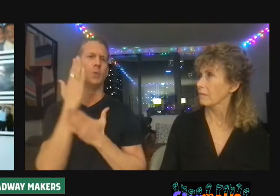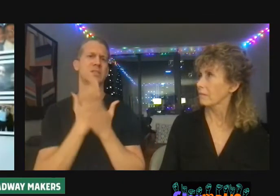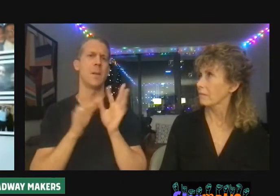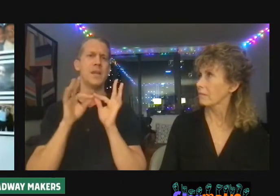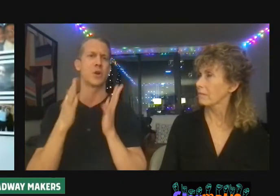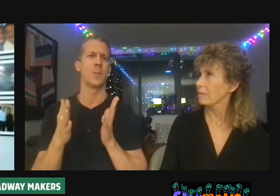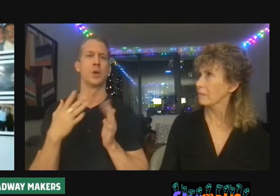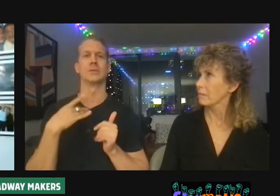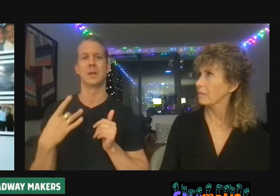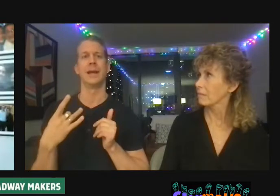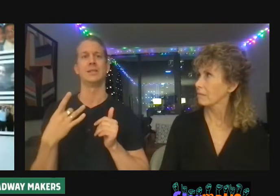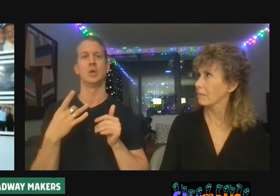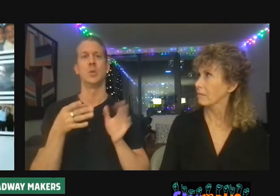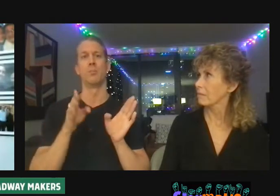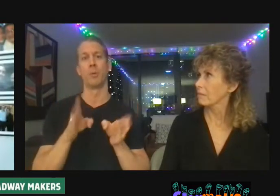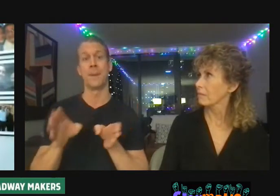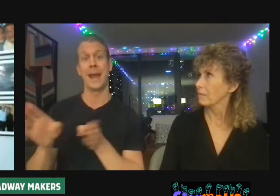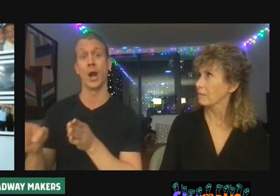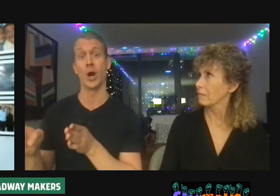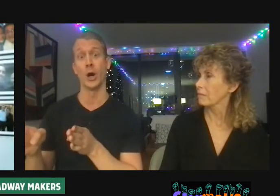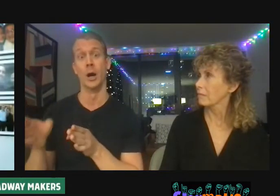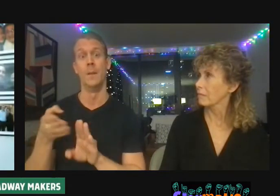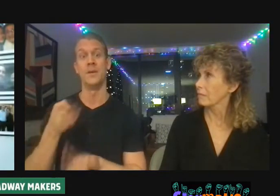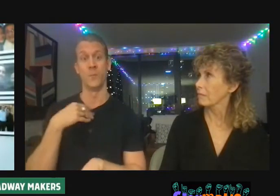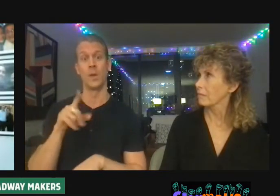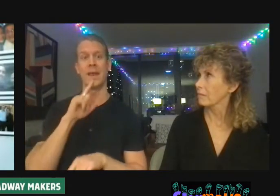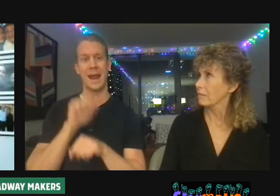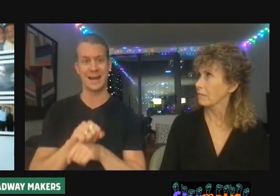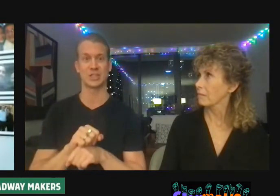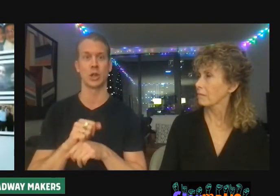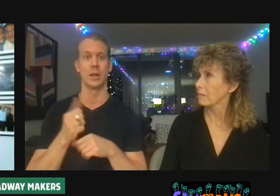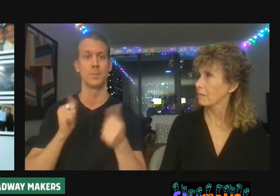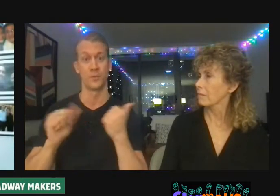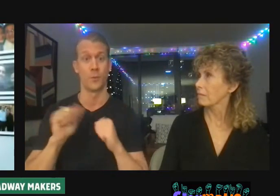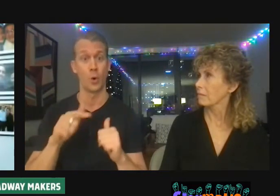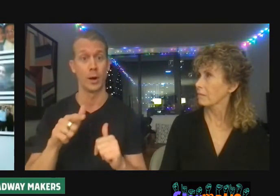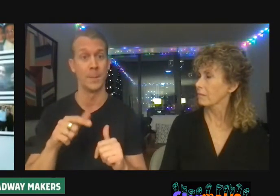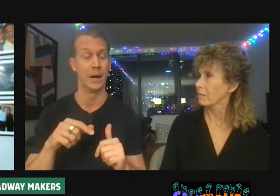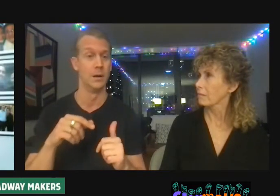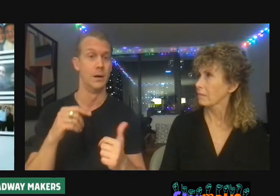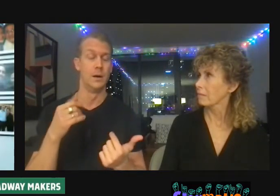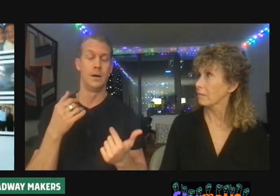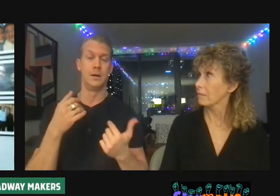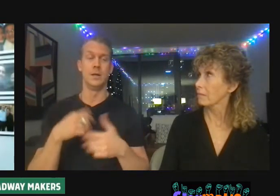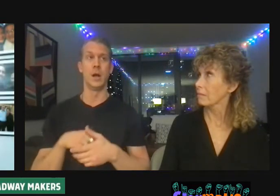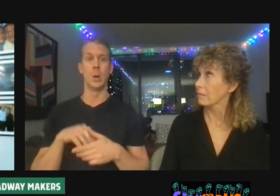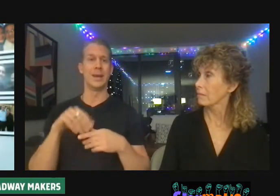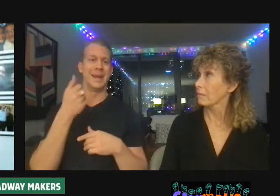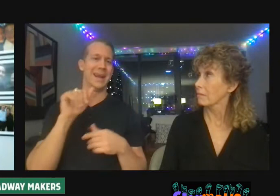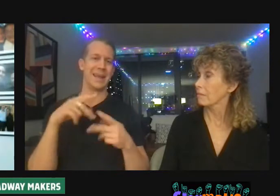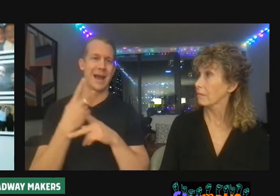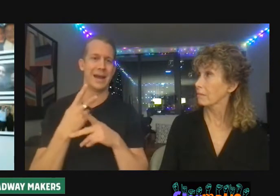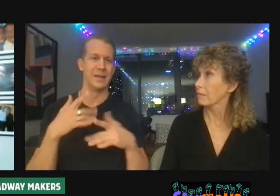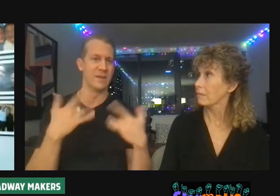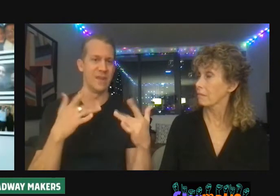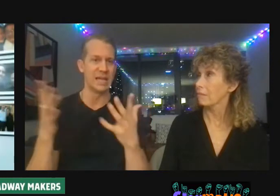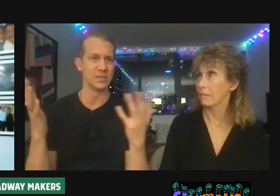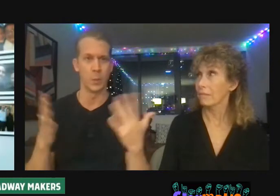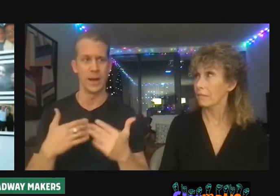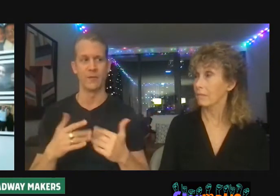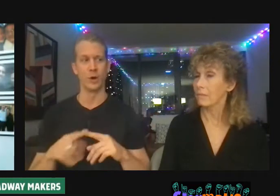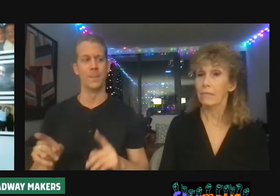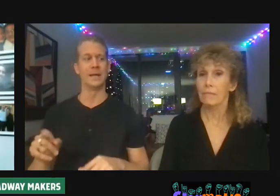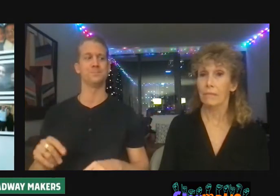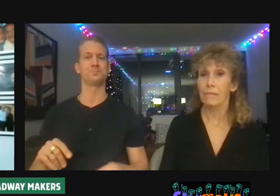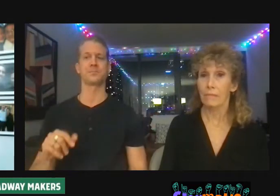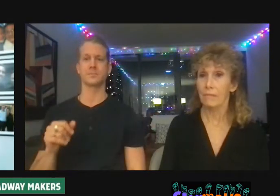I know some interpreters like to prepare before they actually perform, you know, in any kind of event